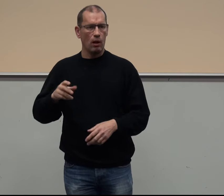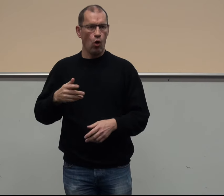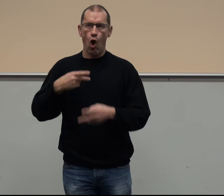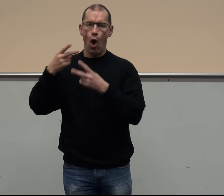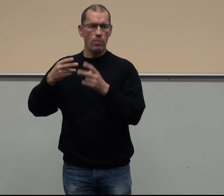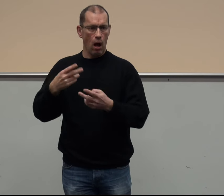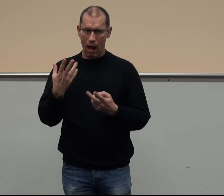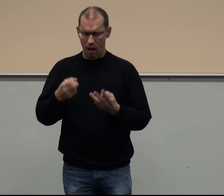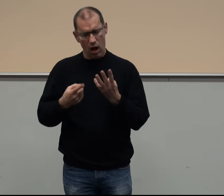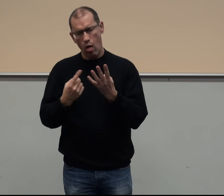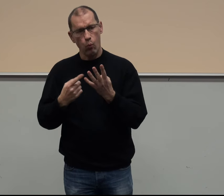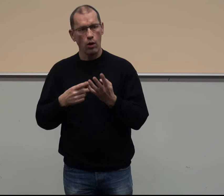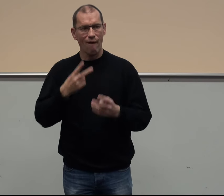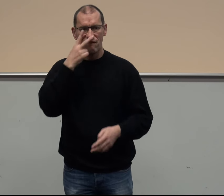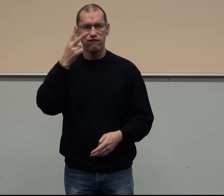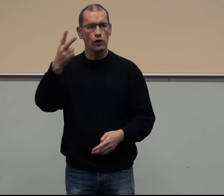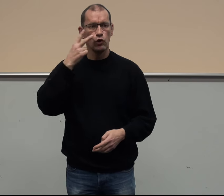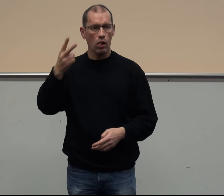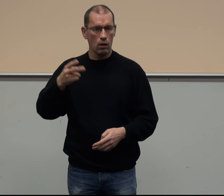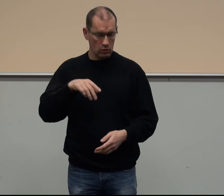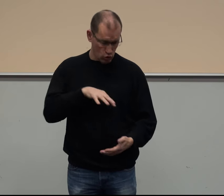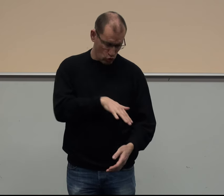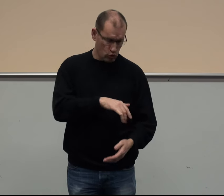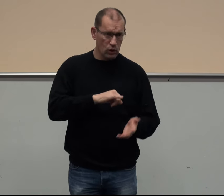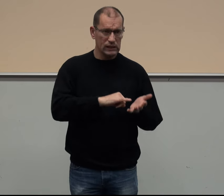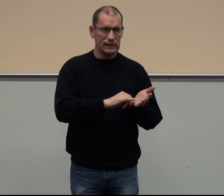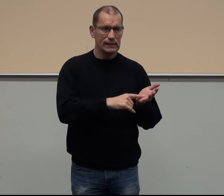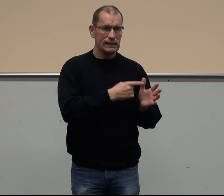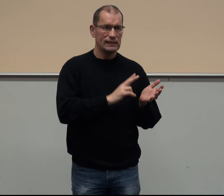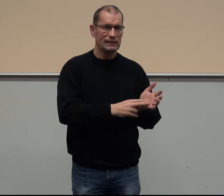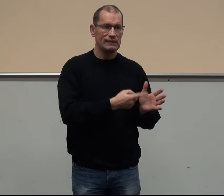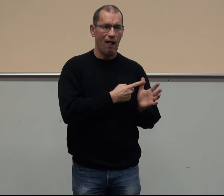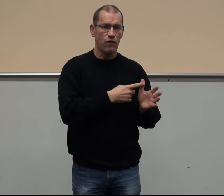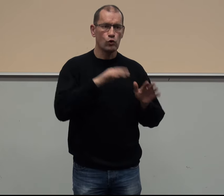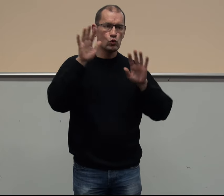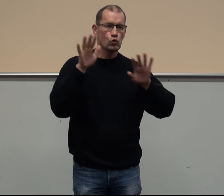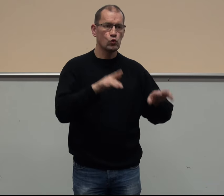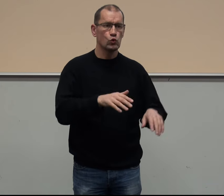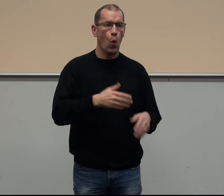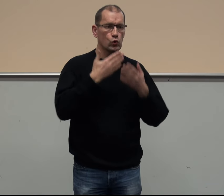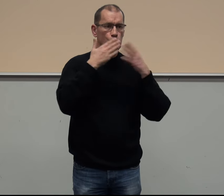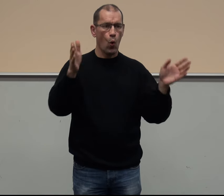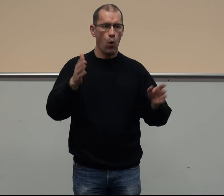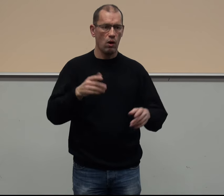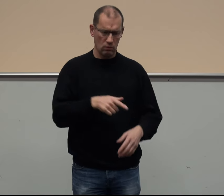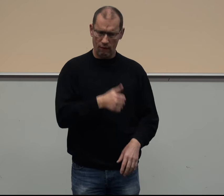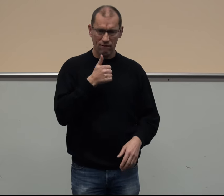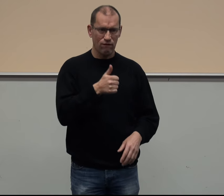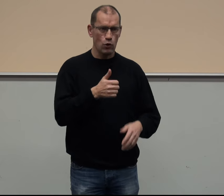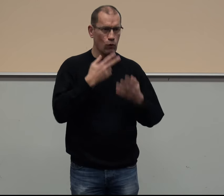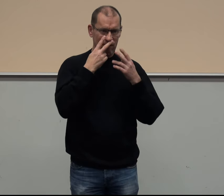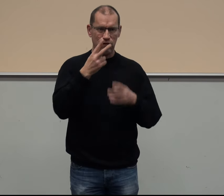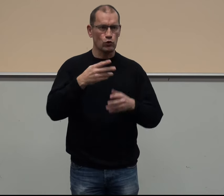going on, and deaf people haven't been insistive on super titles for the opera.